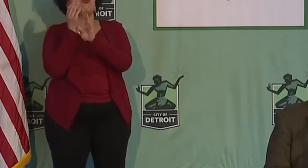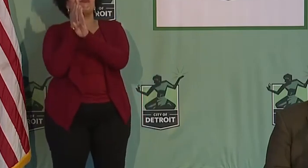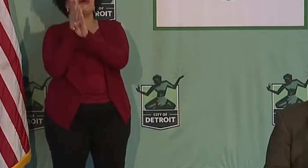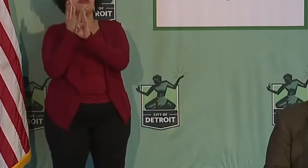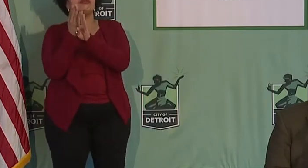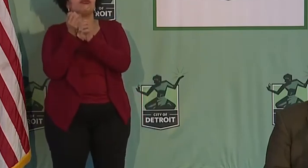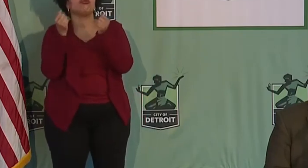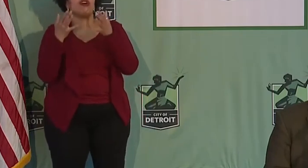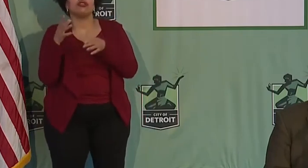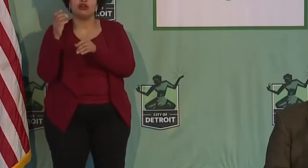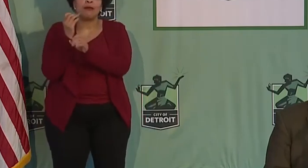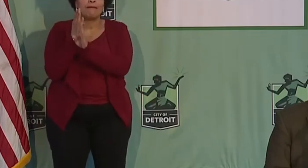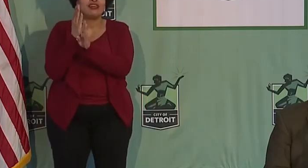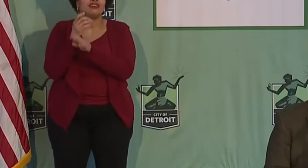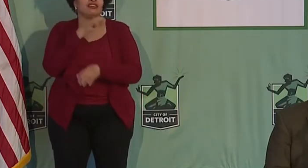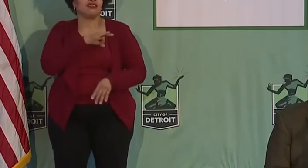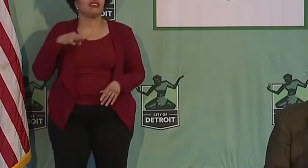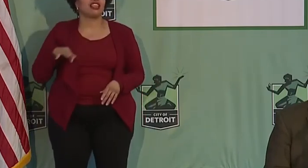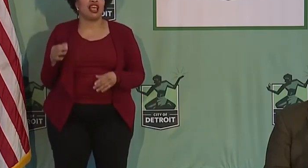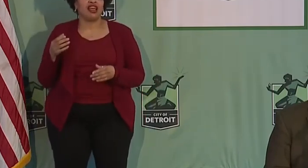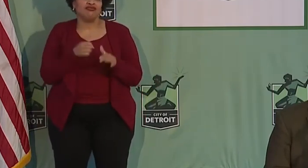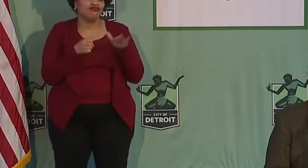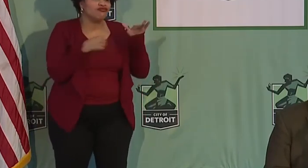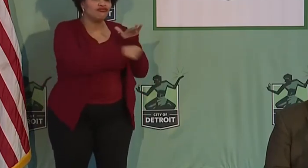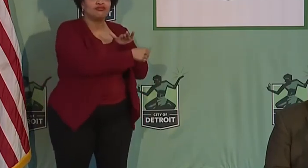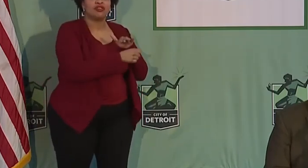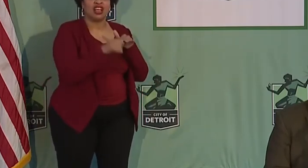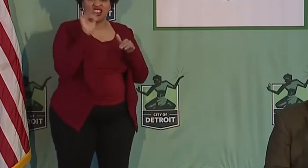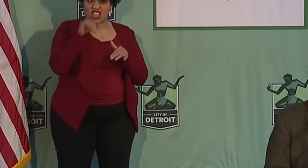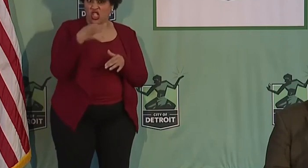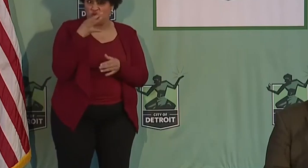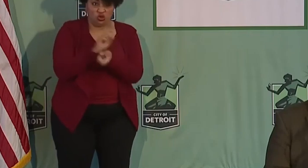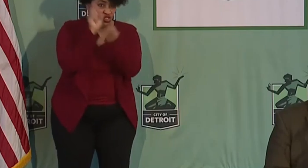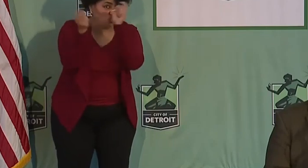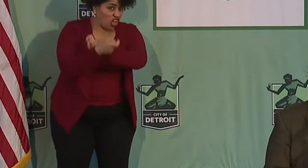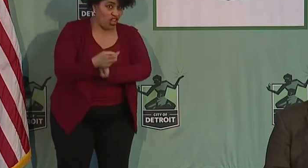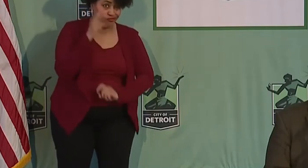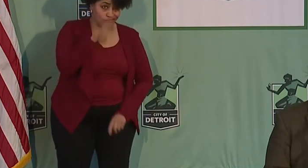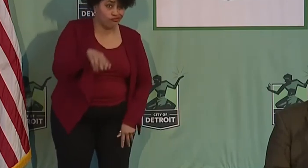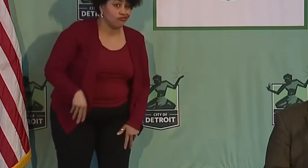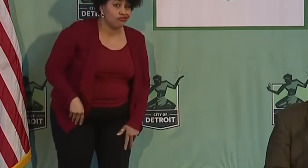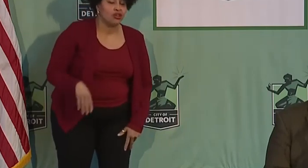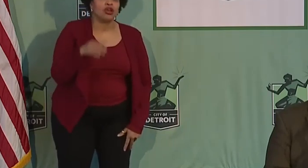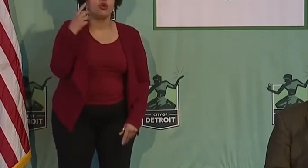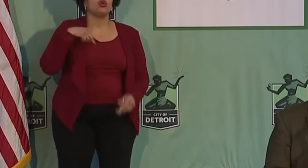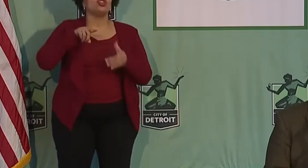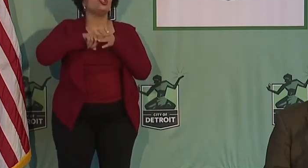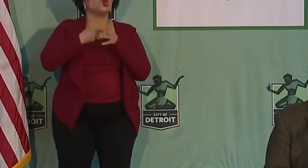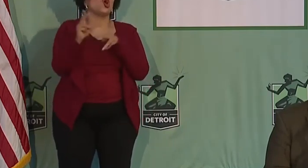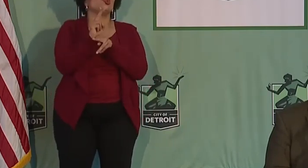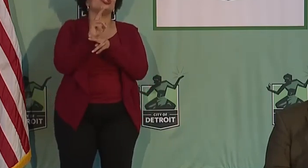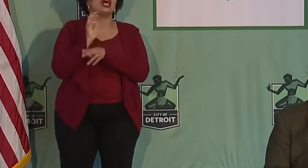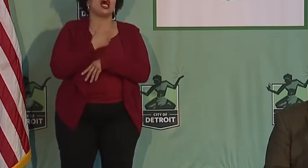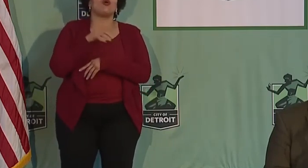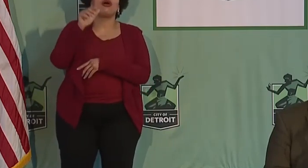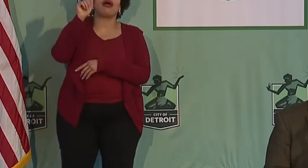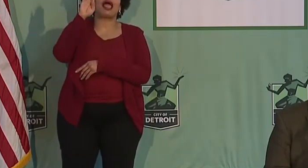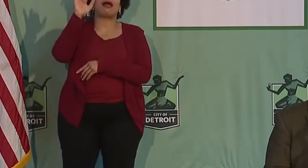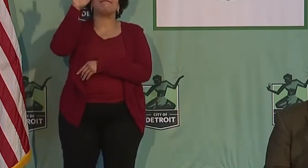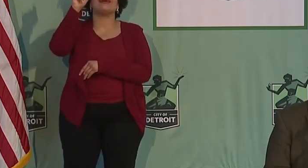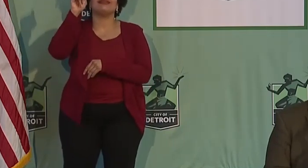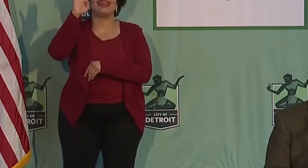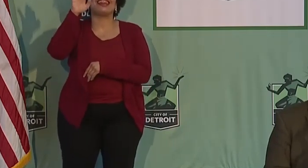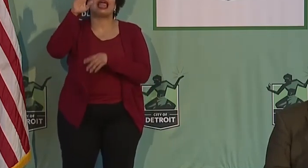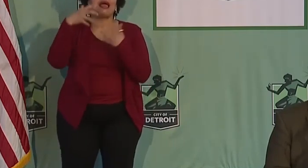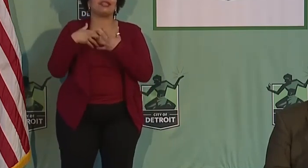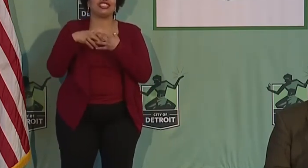to start to change dramatically when we start using the 5 Abbott Lab machines this evening.